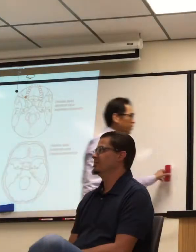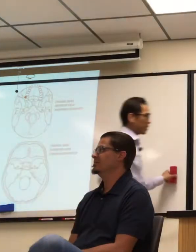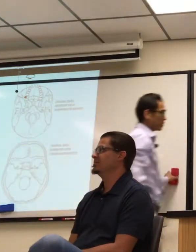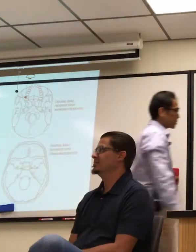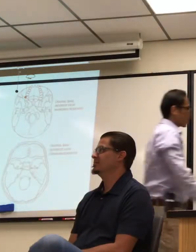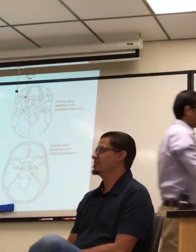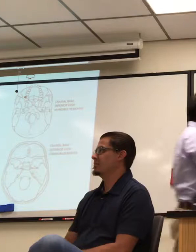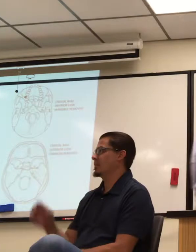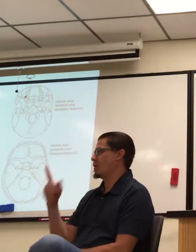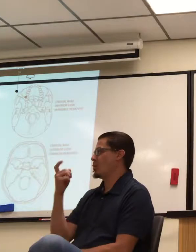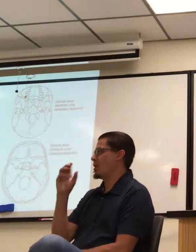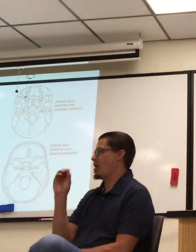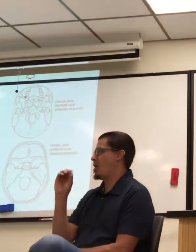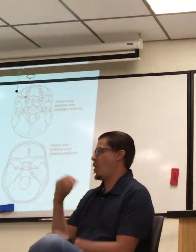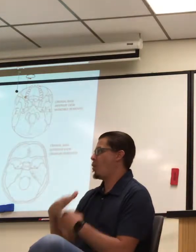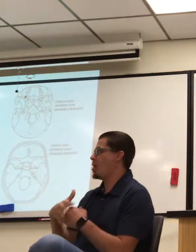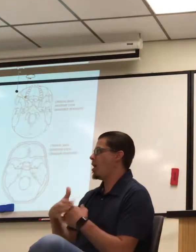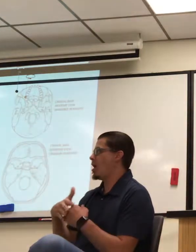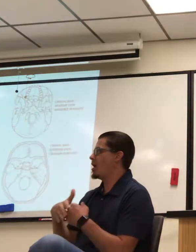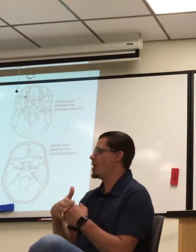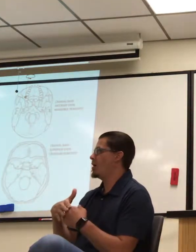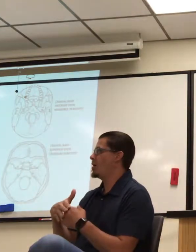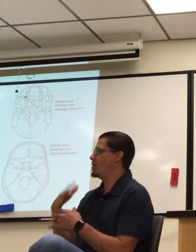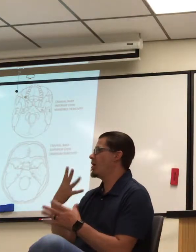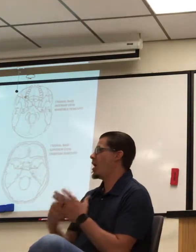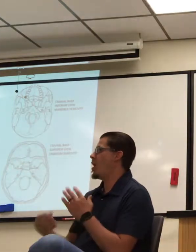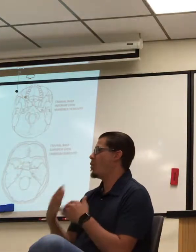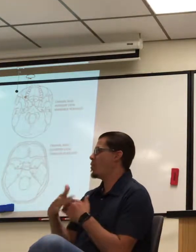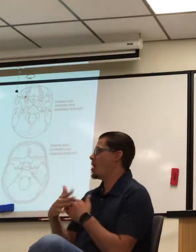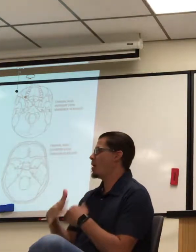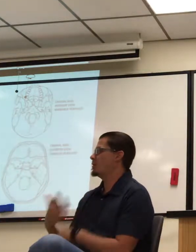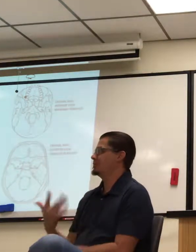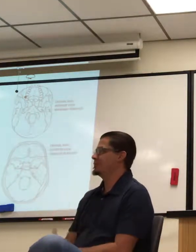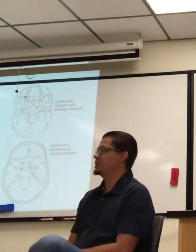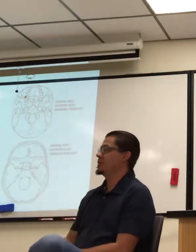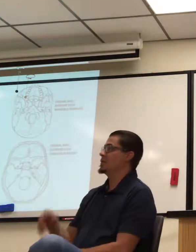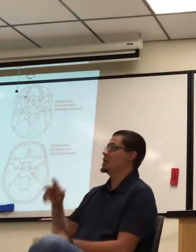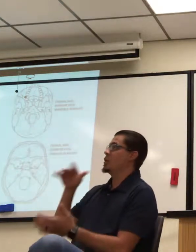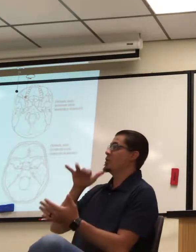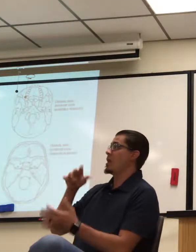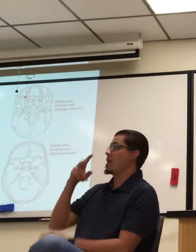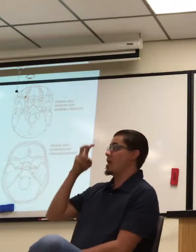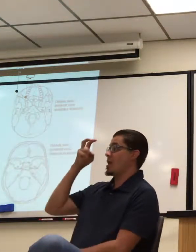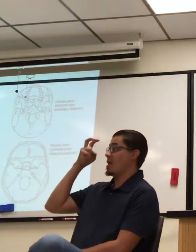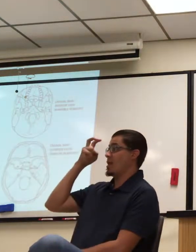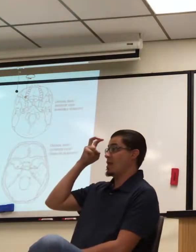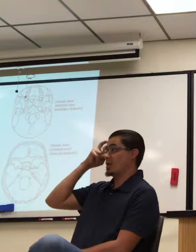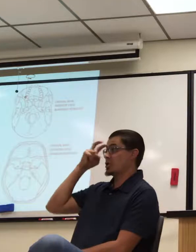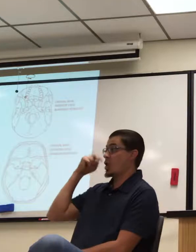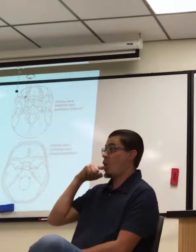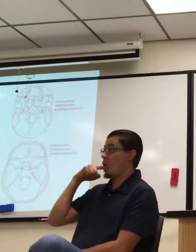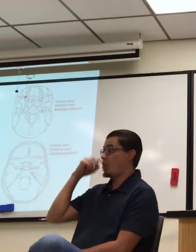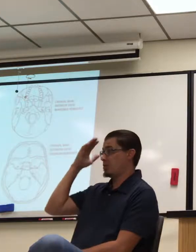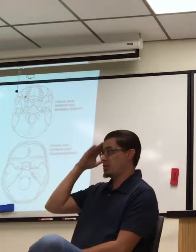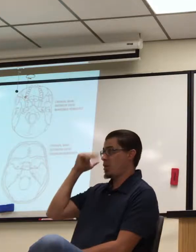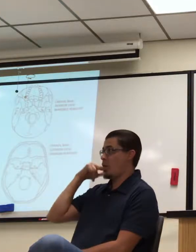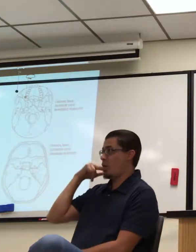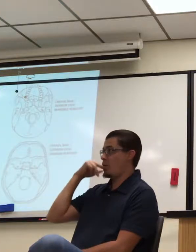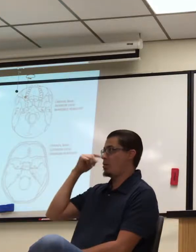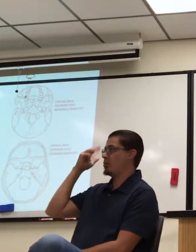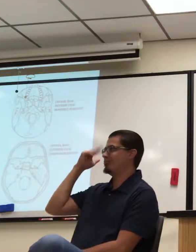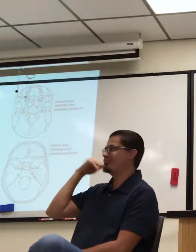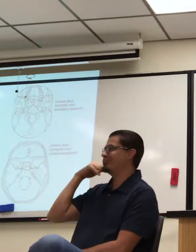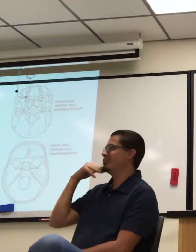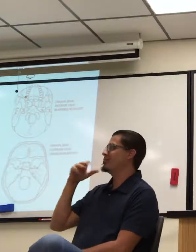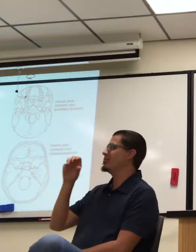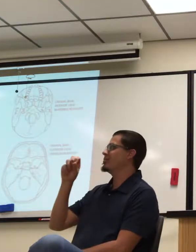Now, we studied the skull, of course, in anatomy class. We break it down into all of its bones. The skull